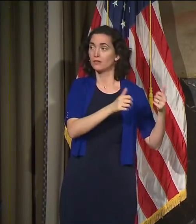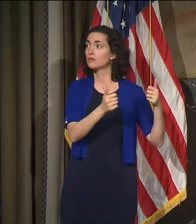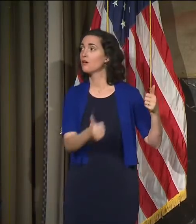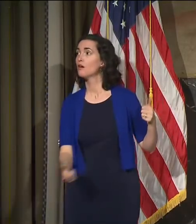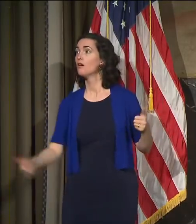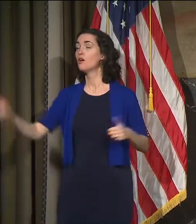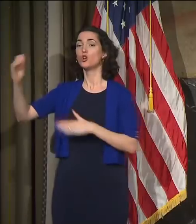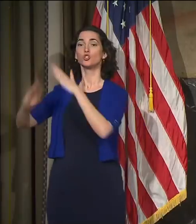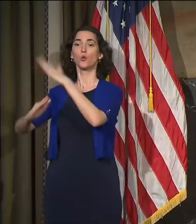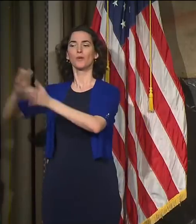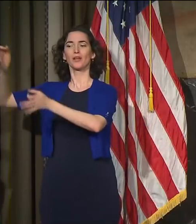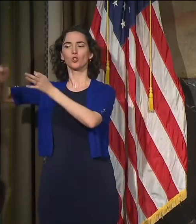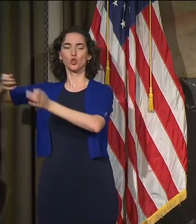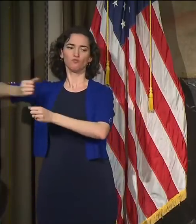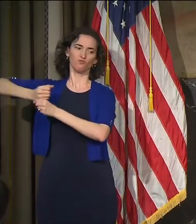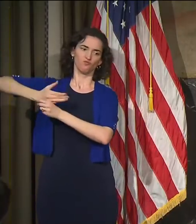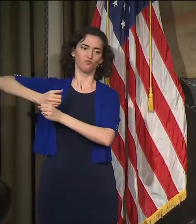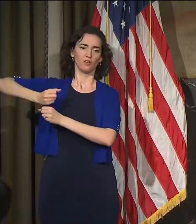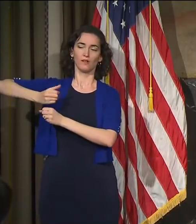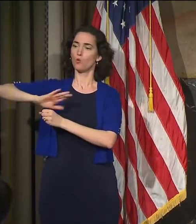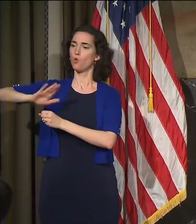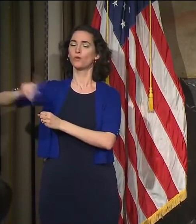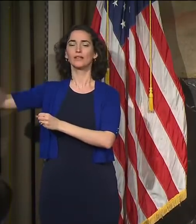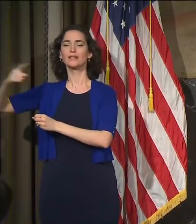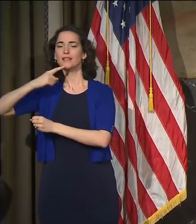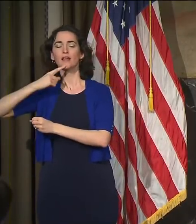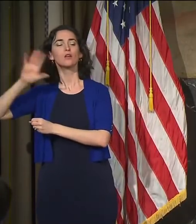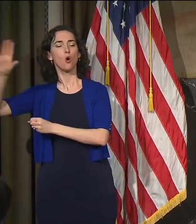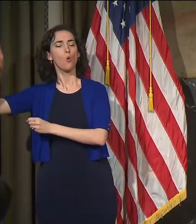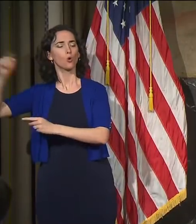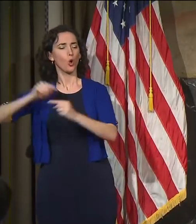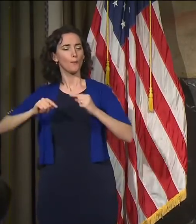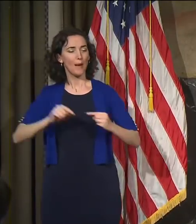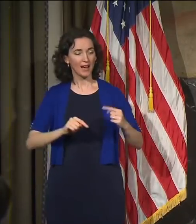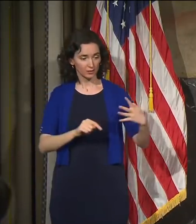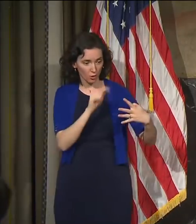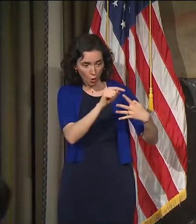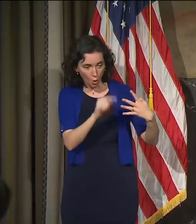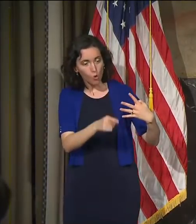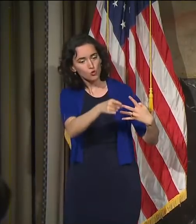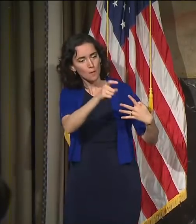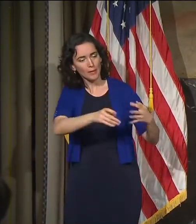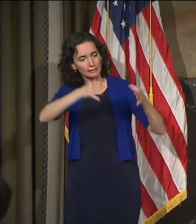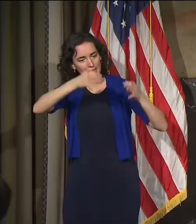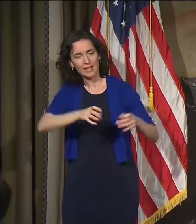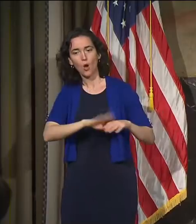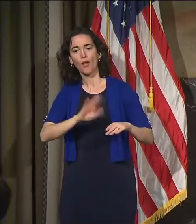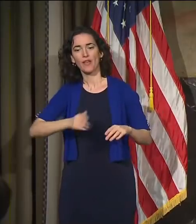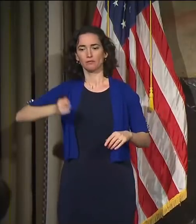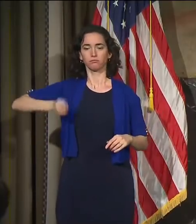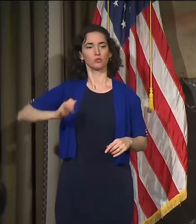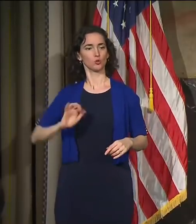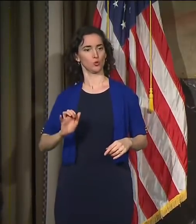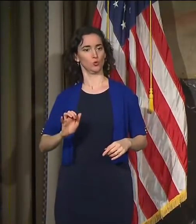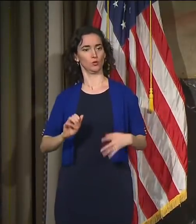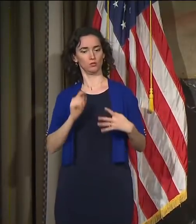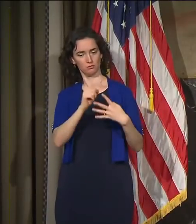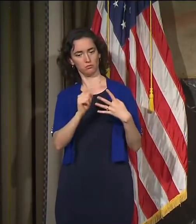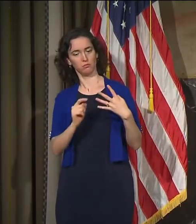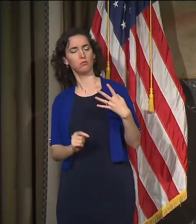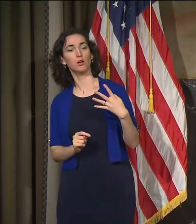task for anything he did. They just said, we need you to rule on these preliminary issues, and I think the big one is